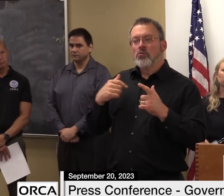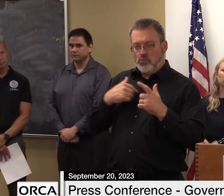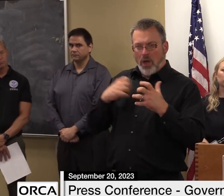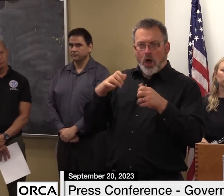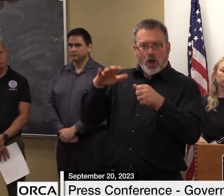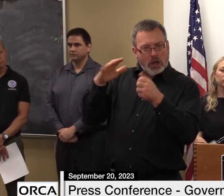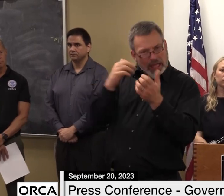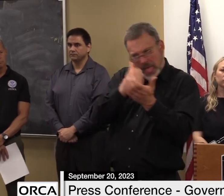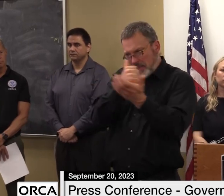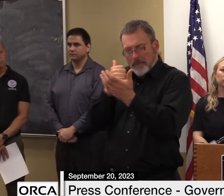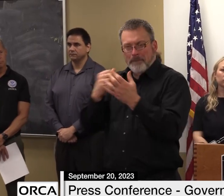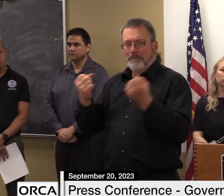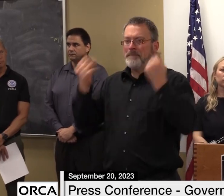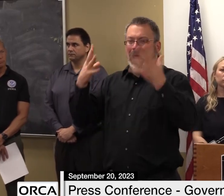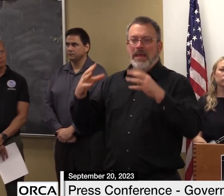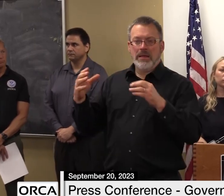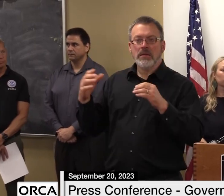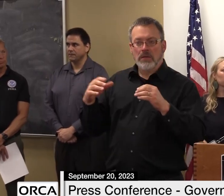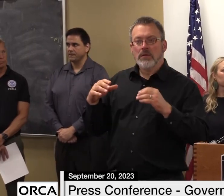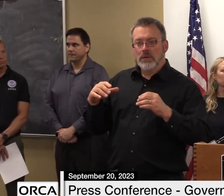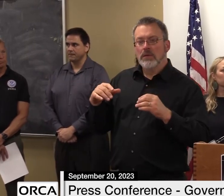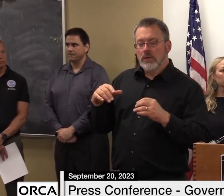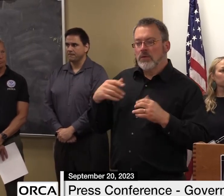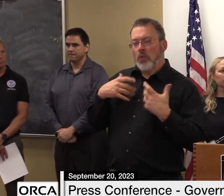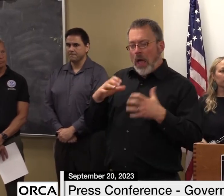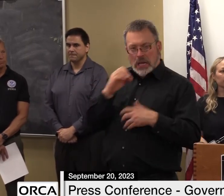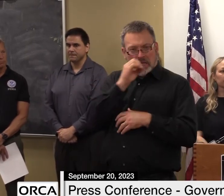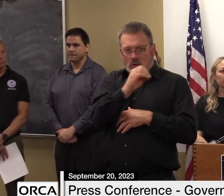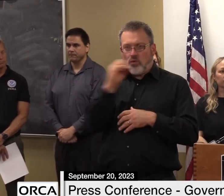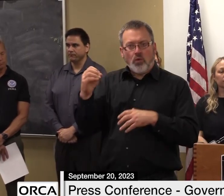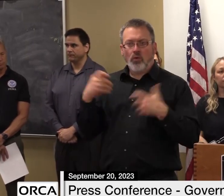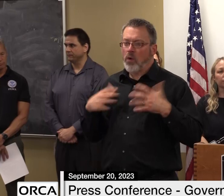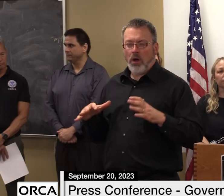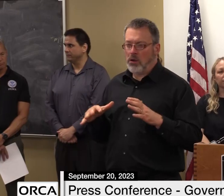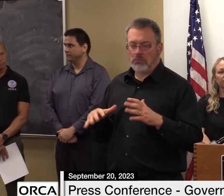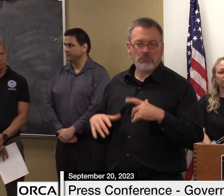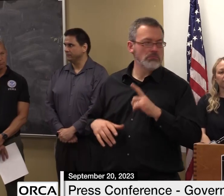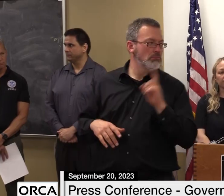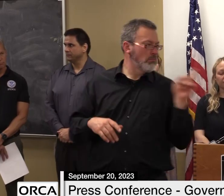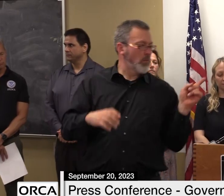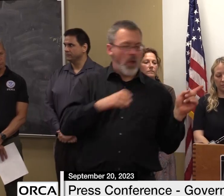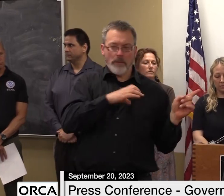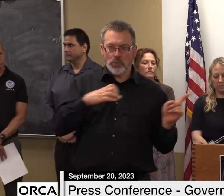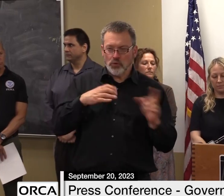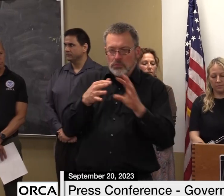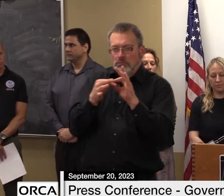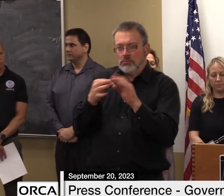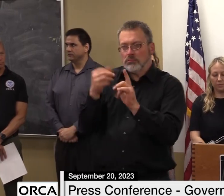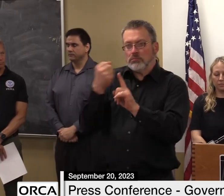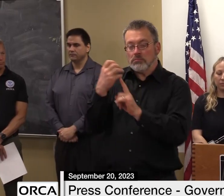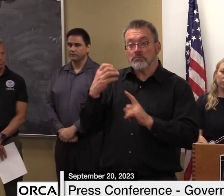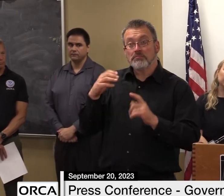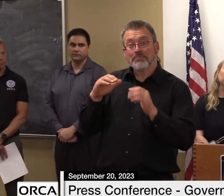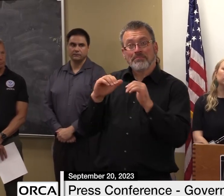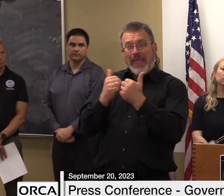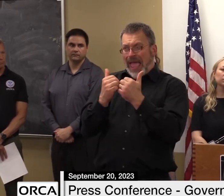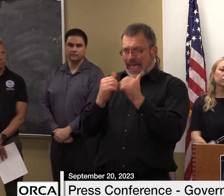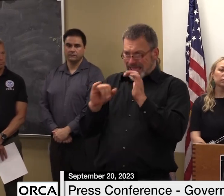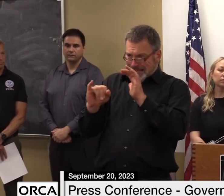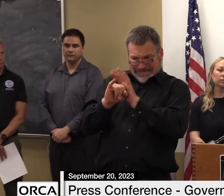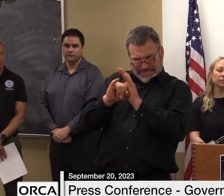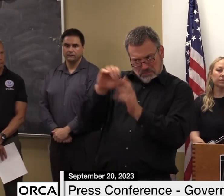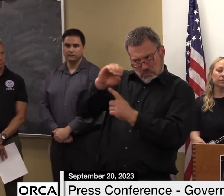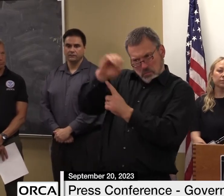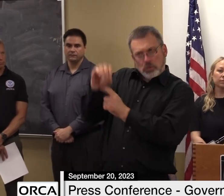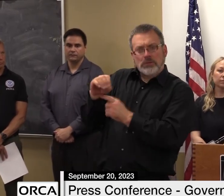for this next phase. Yeah, correct? The way we came to the percentage was looking at all